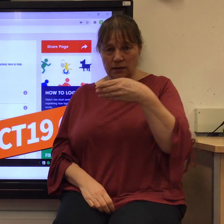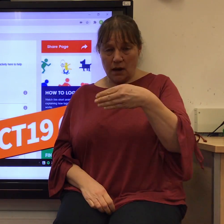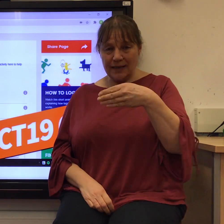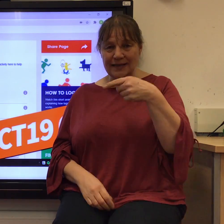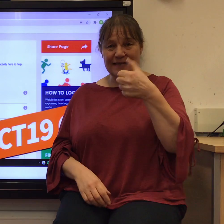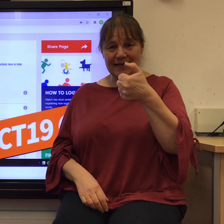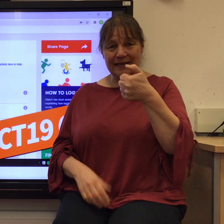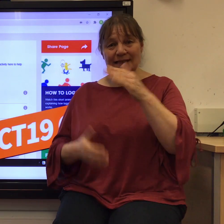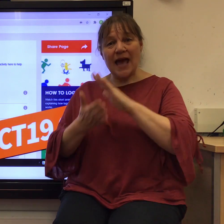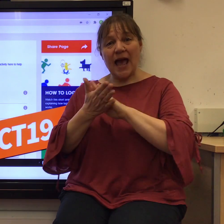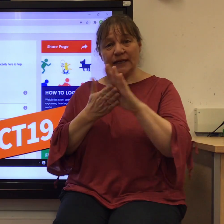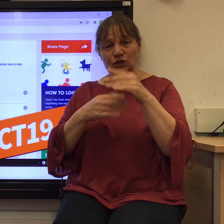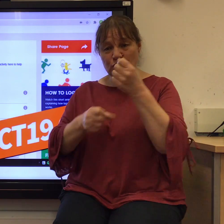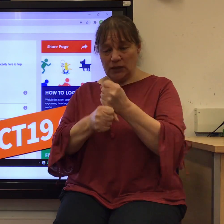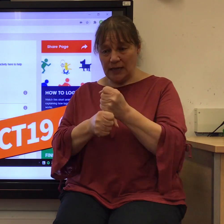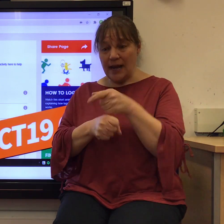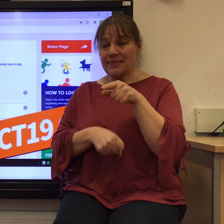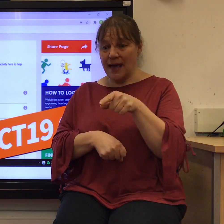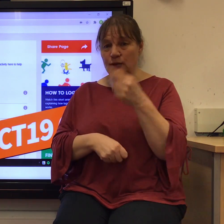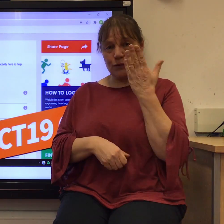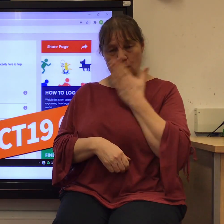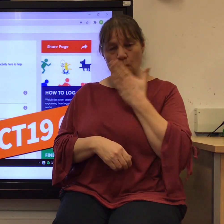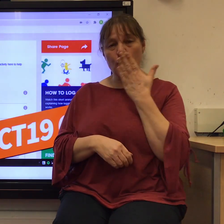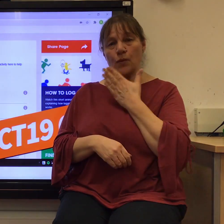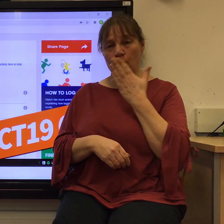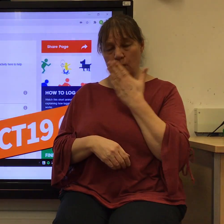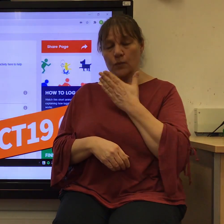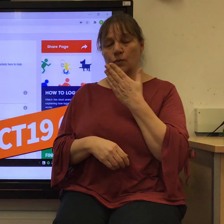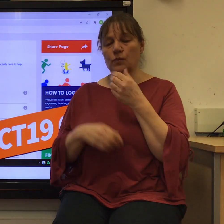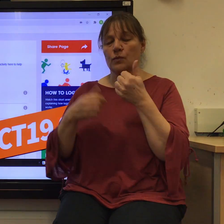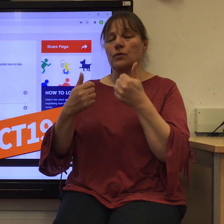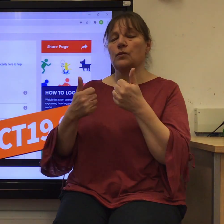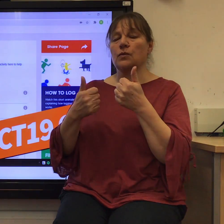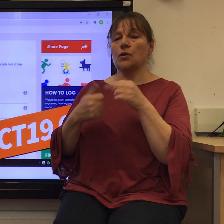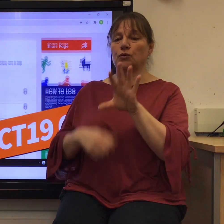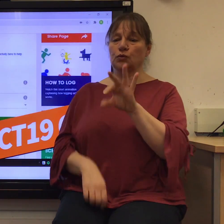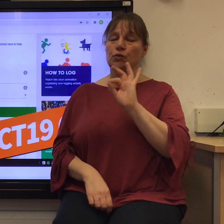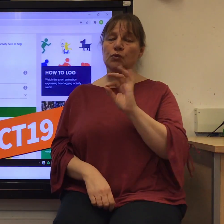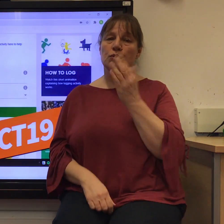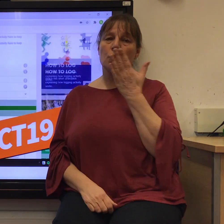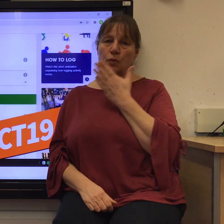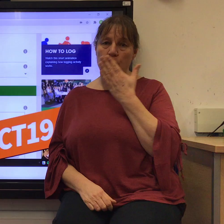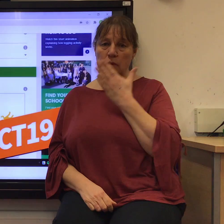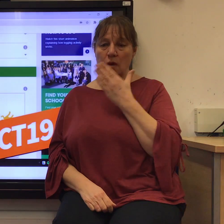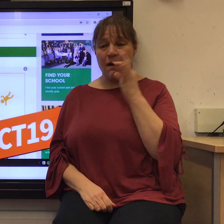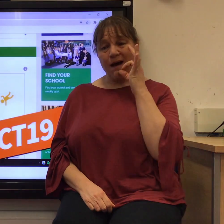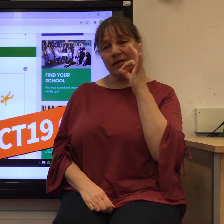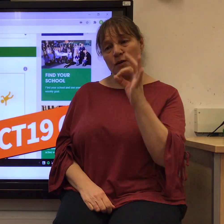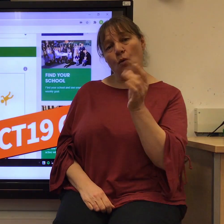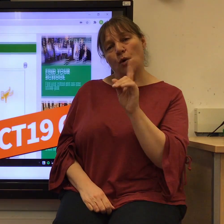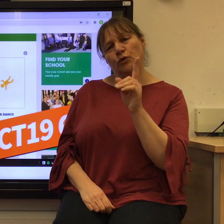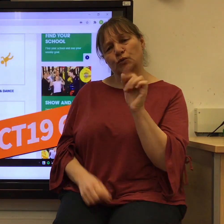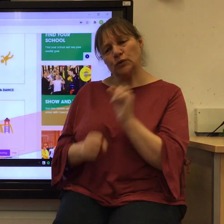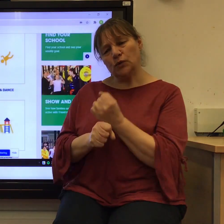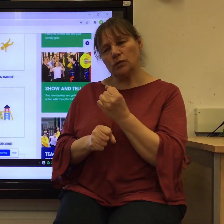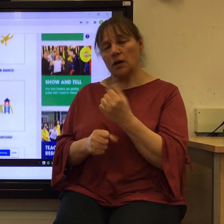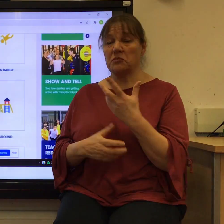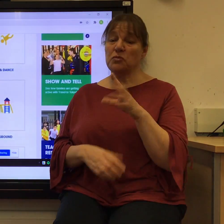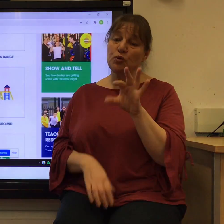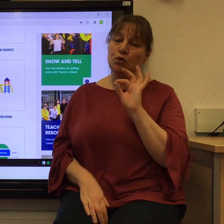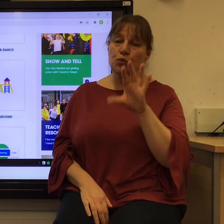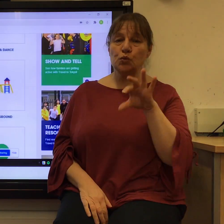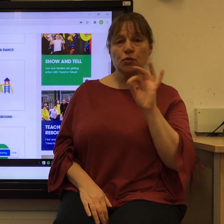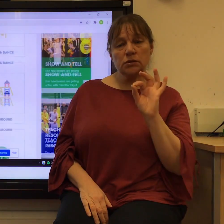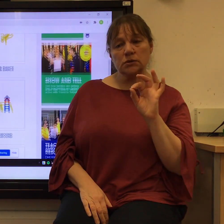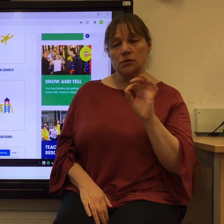CT196HG, and that will bring up the school. And then when you bring your select the school, then it'll ask you what activity you did. So you